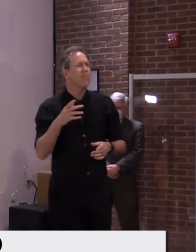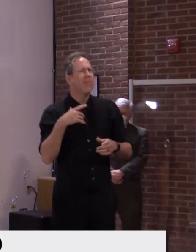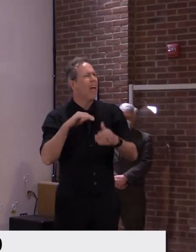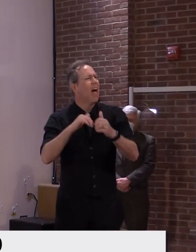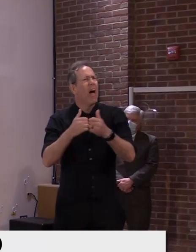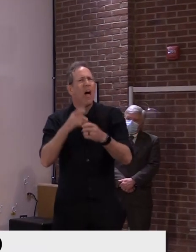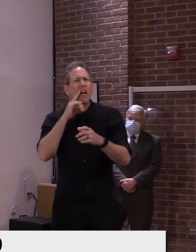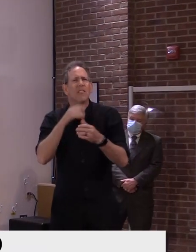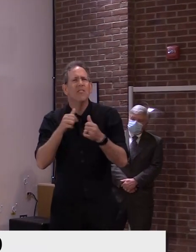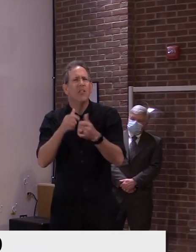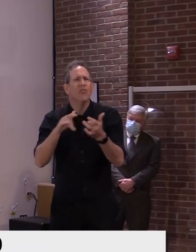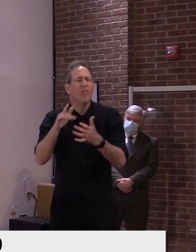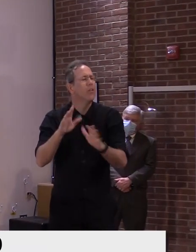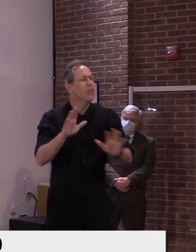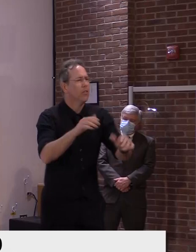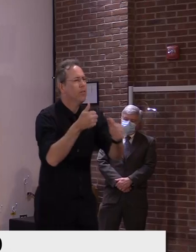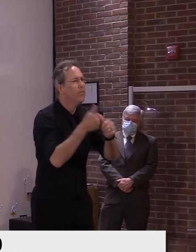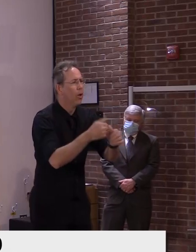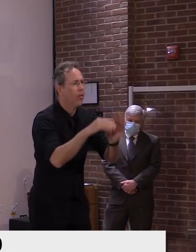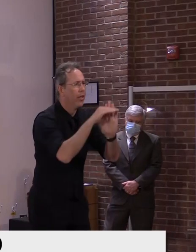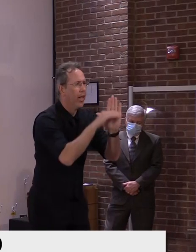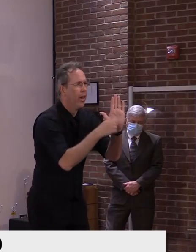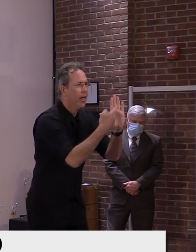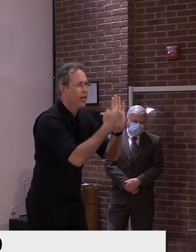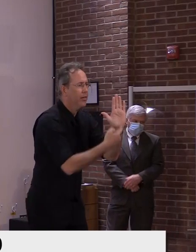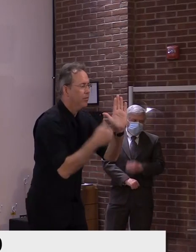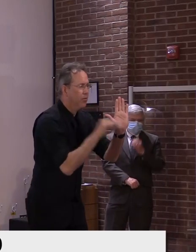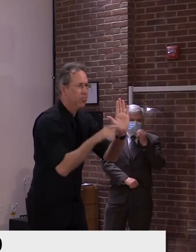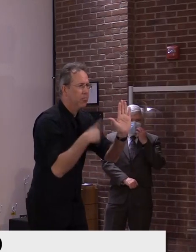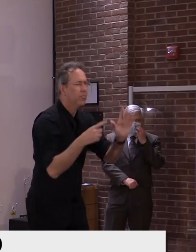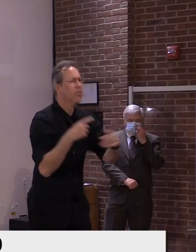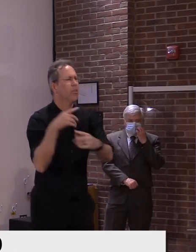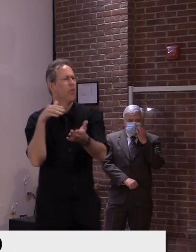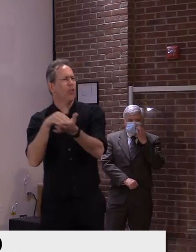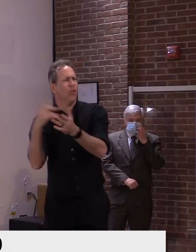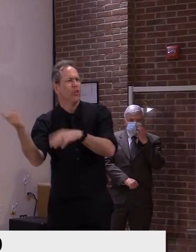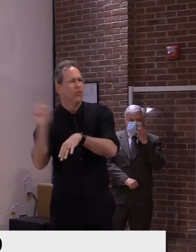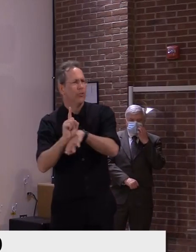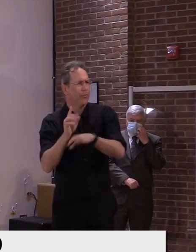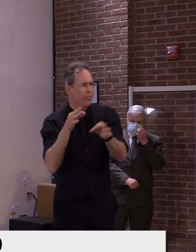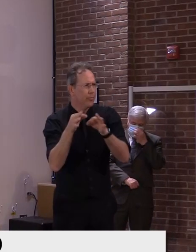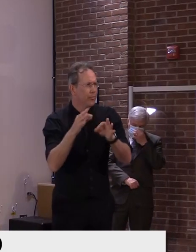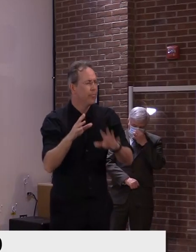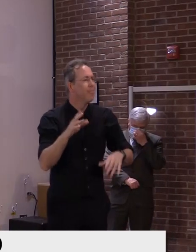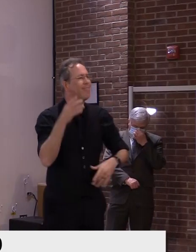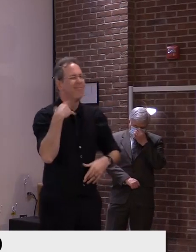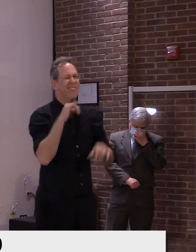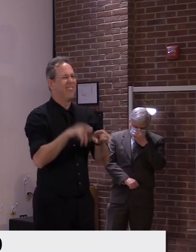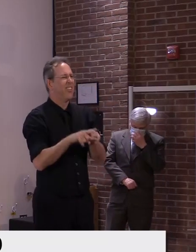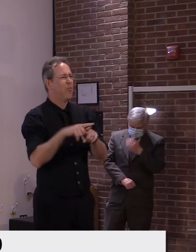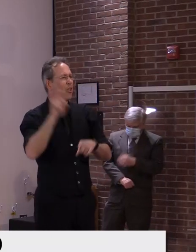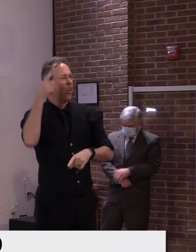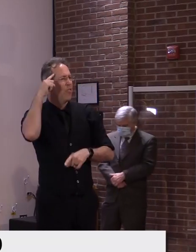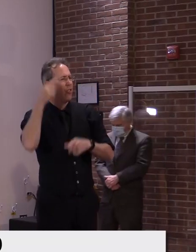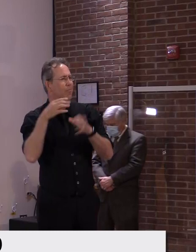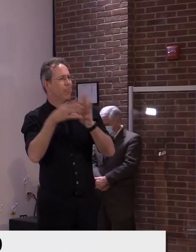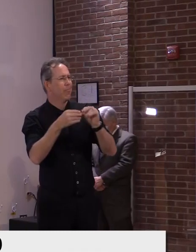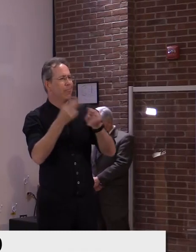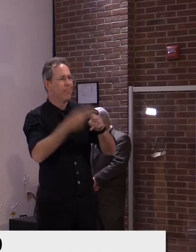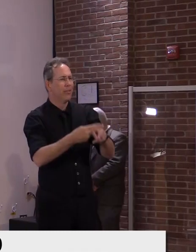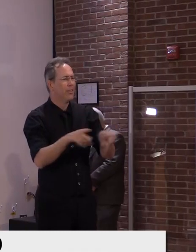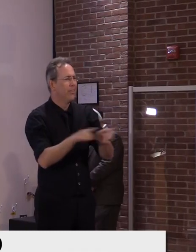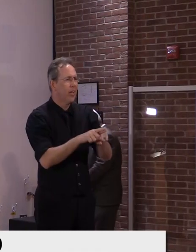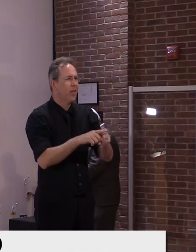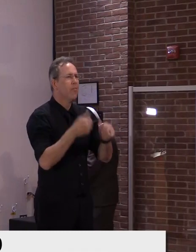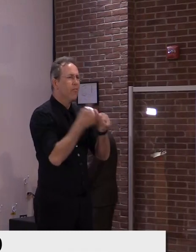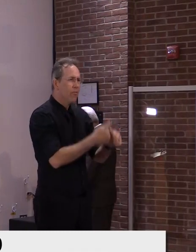That's exactly correct, Governor. Just follow all of the same guidance. Be vigilant. Make sure, just like you would avoid